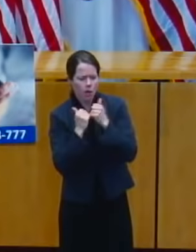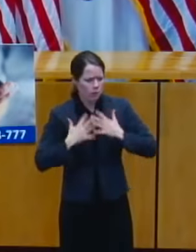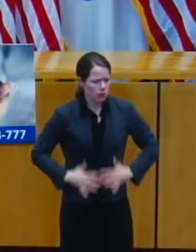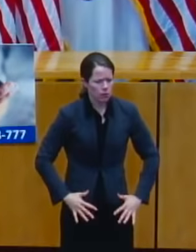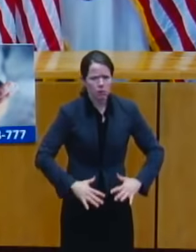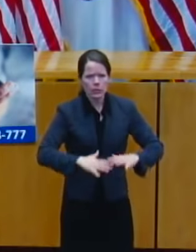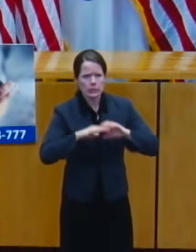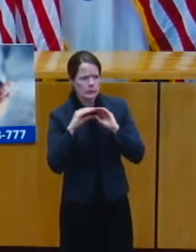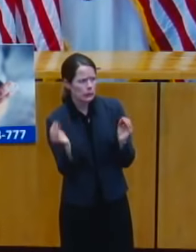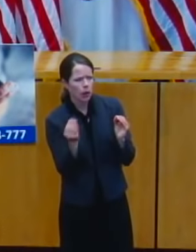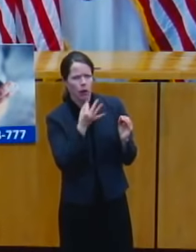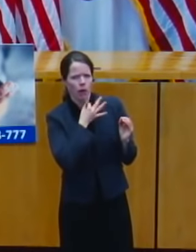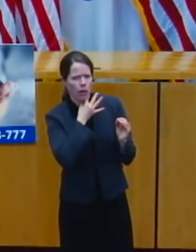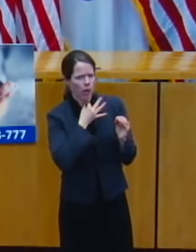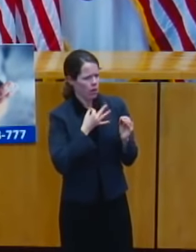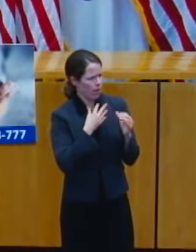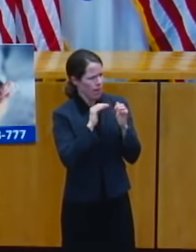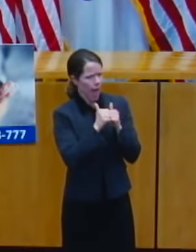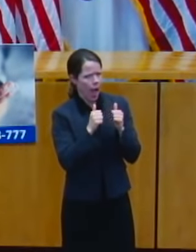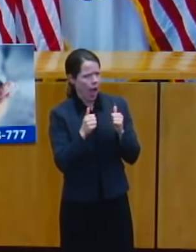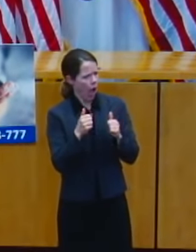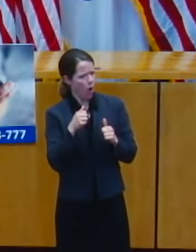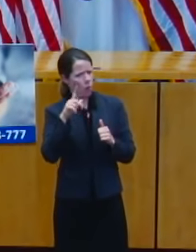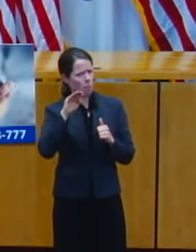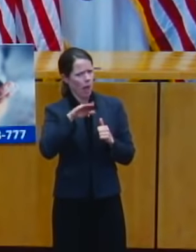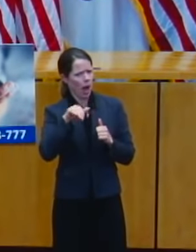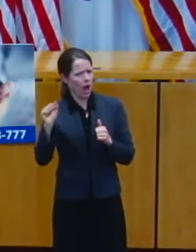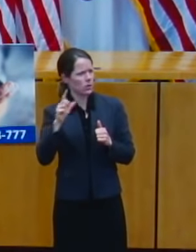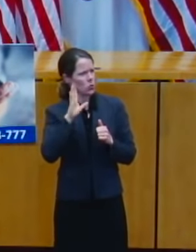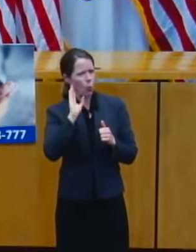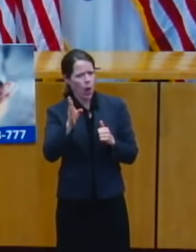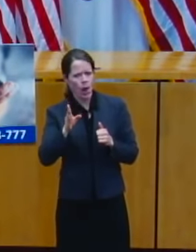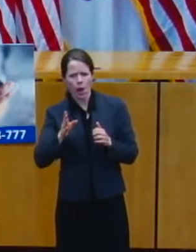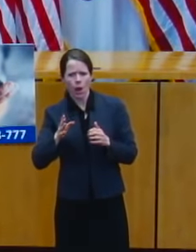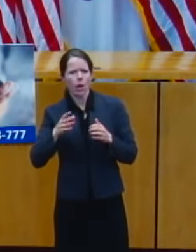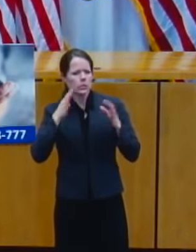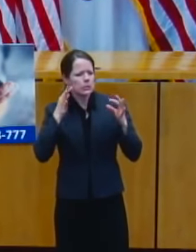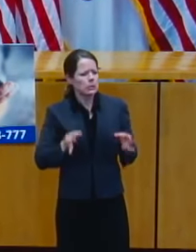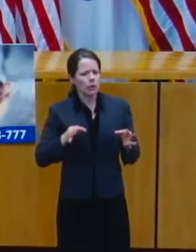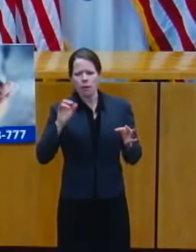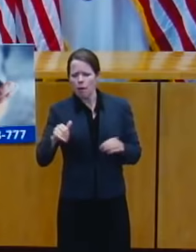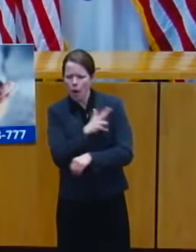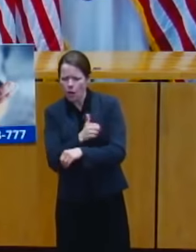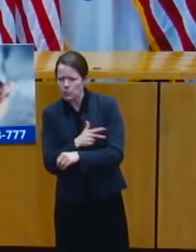Yeah, total transparency. Do you want to speak to that one?